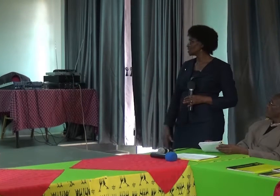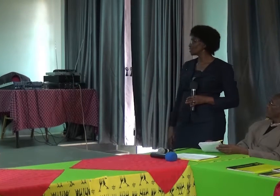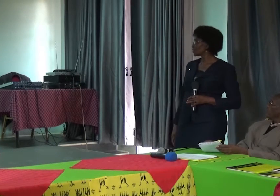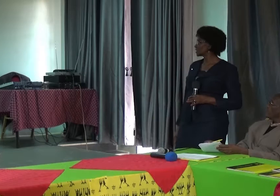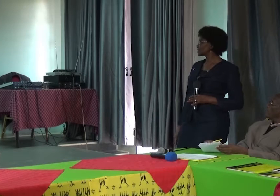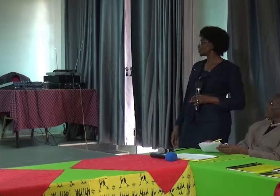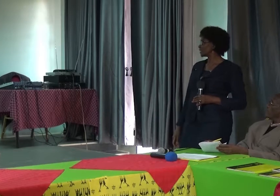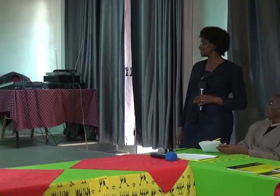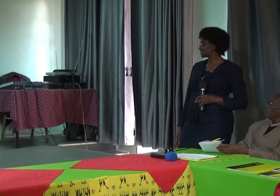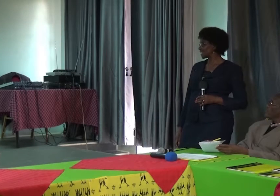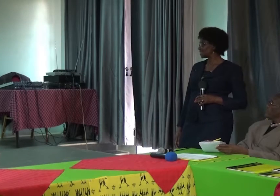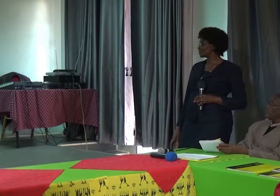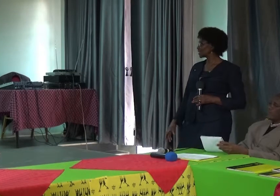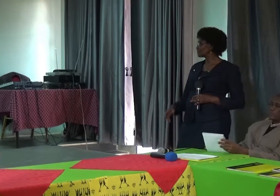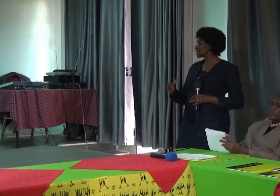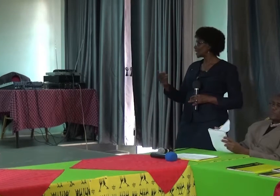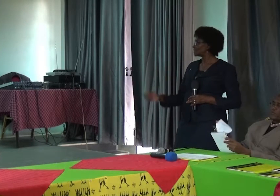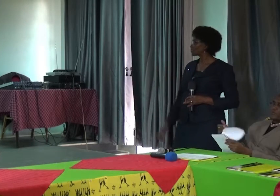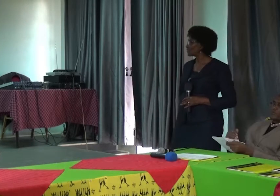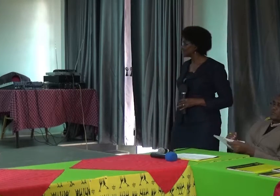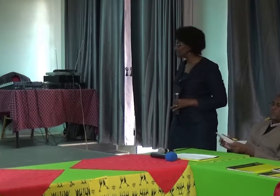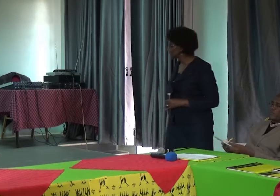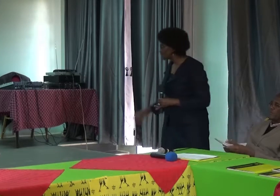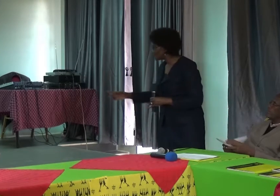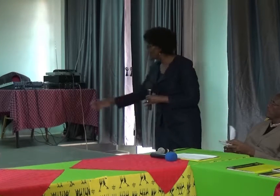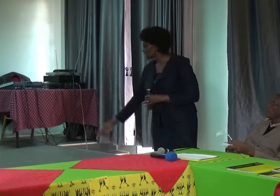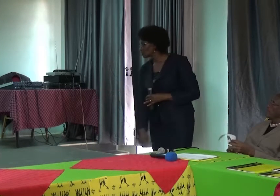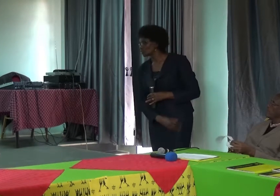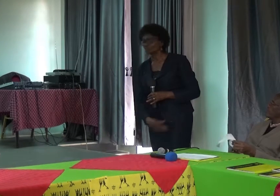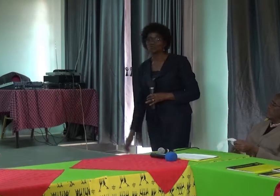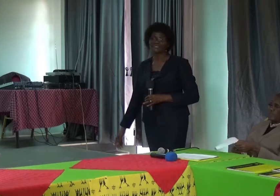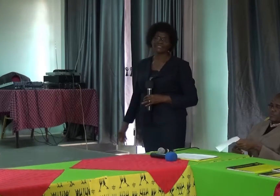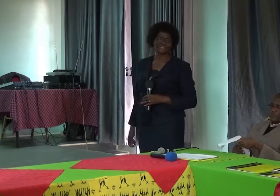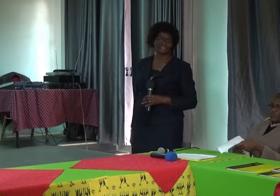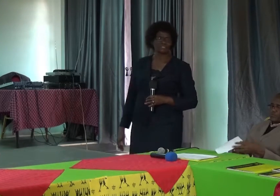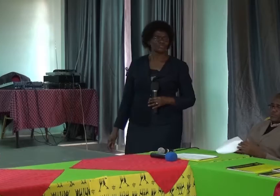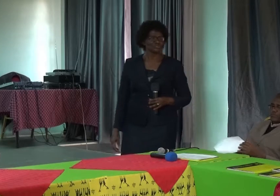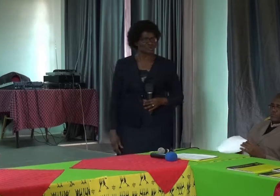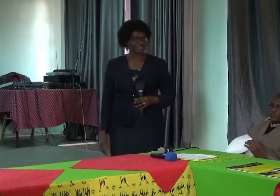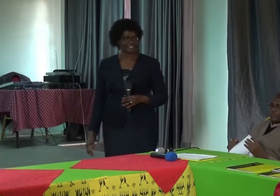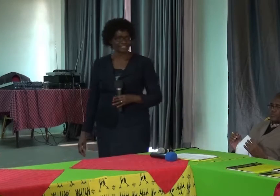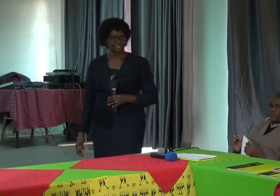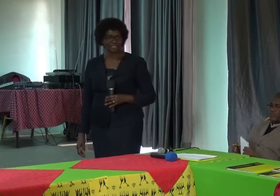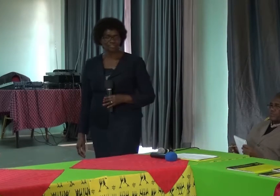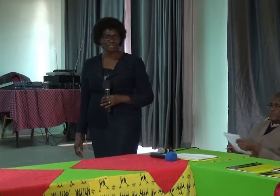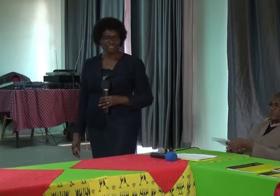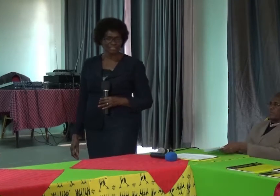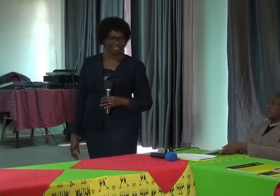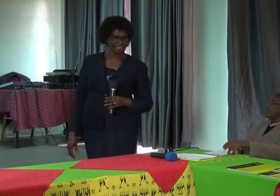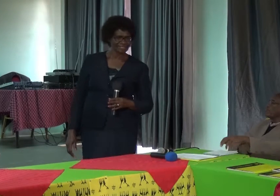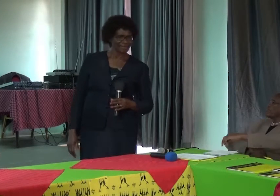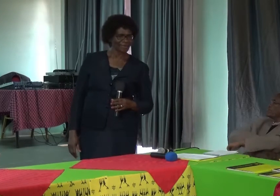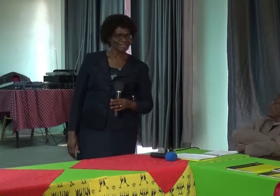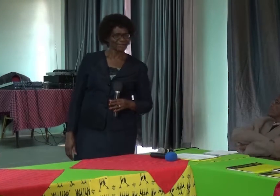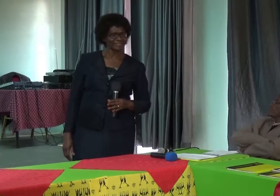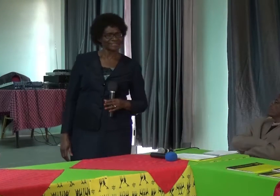issues connected to enhance learning outcomes and provide pedagogical content knowledge. So these